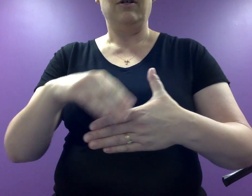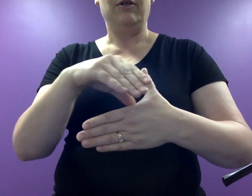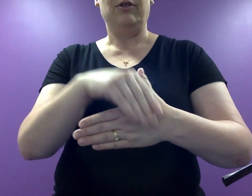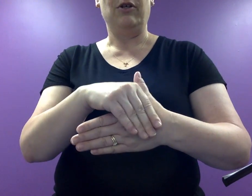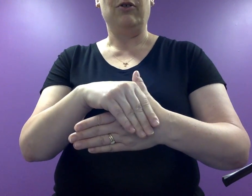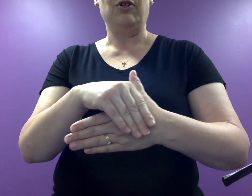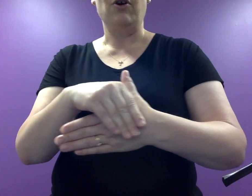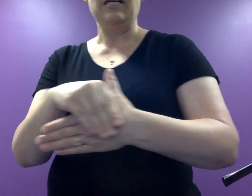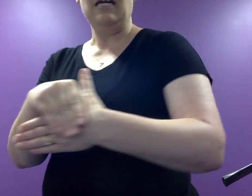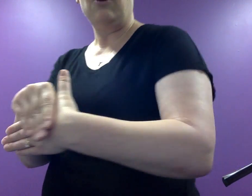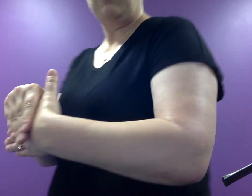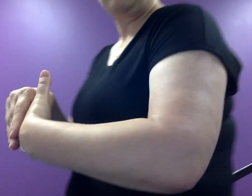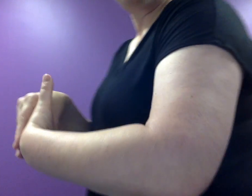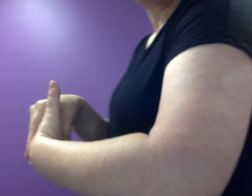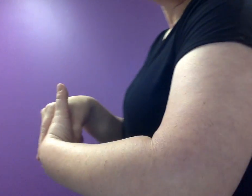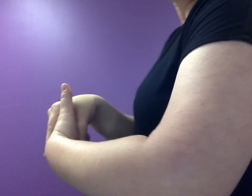So you're starting here at your thumb.